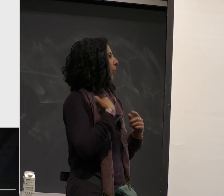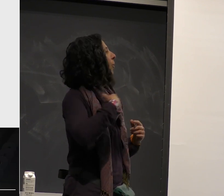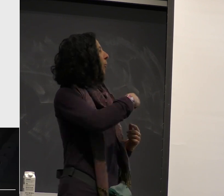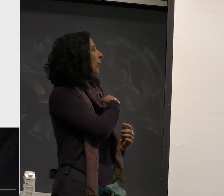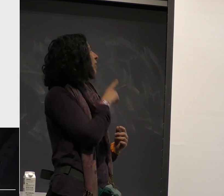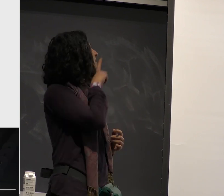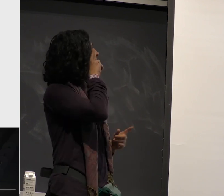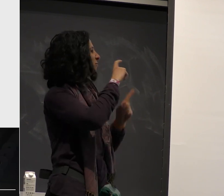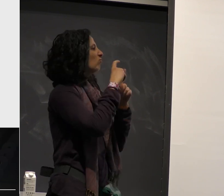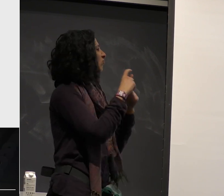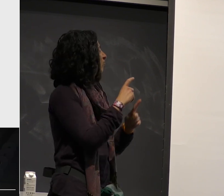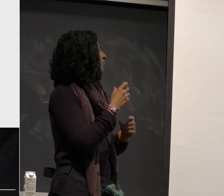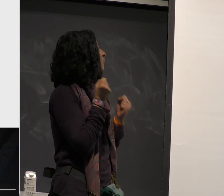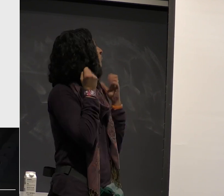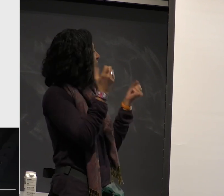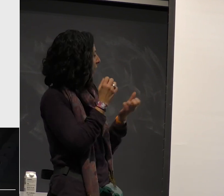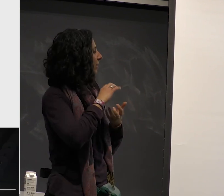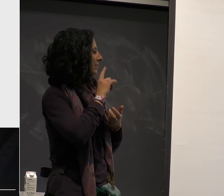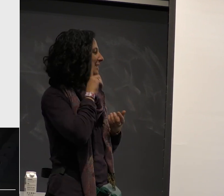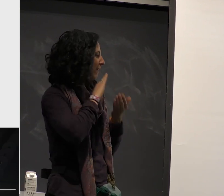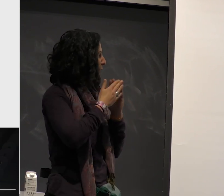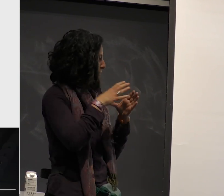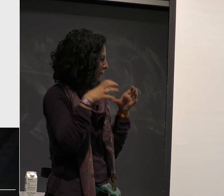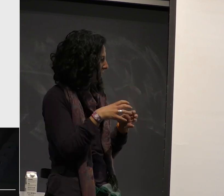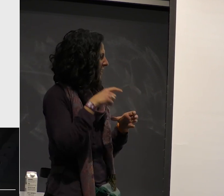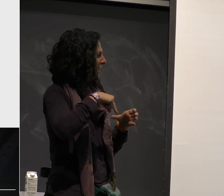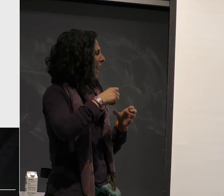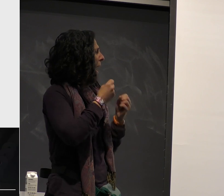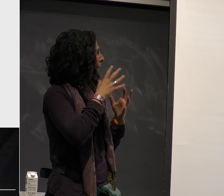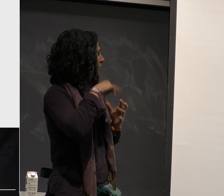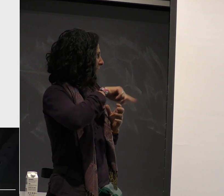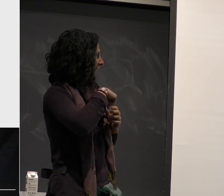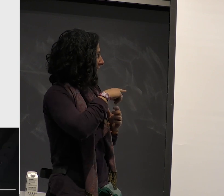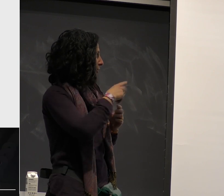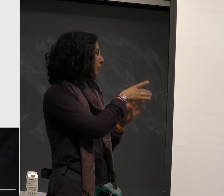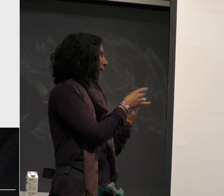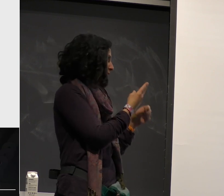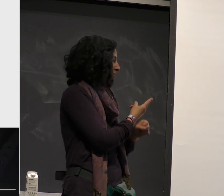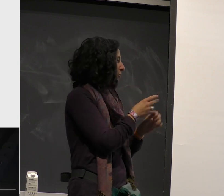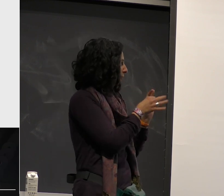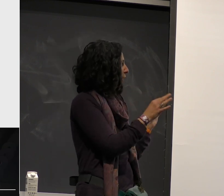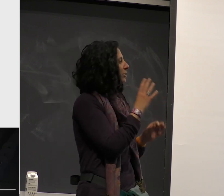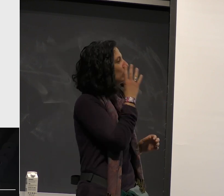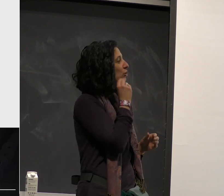in the past, it was a we're capital D deaf, culturally deaf, or part of the deaf community. And you talked